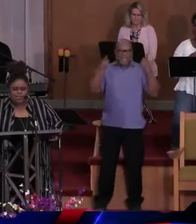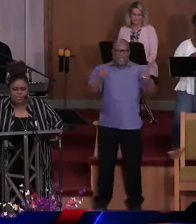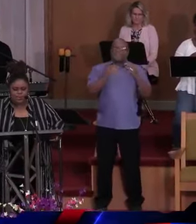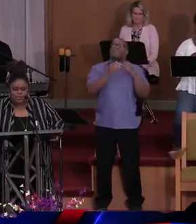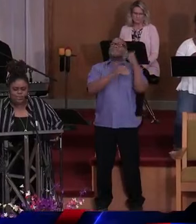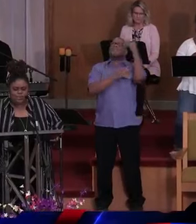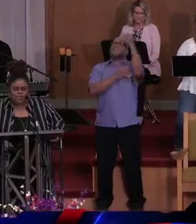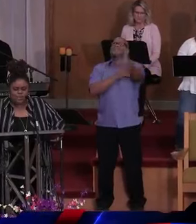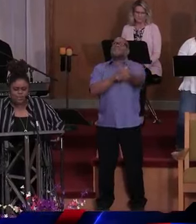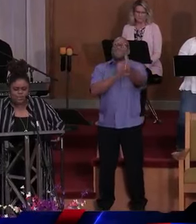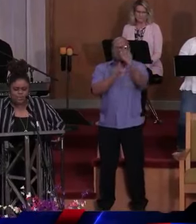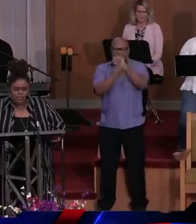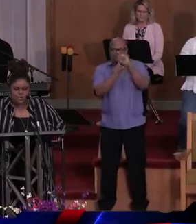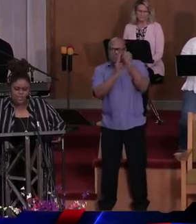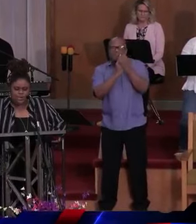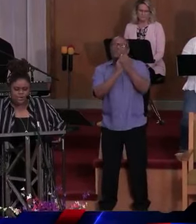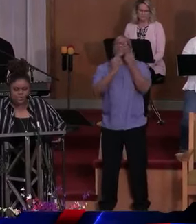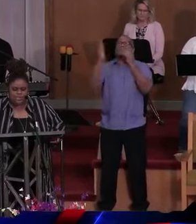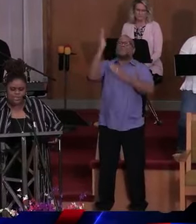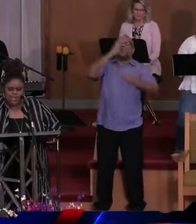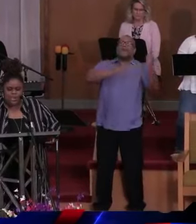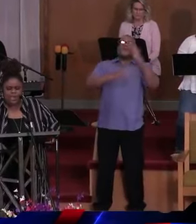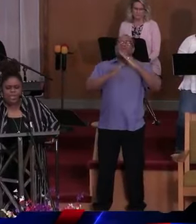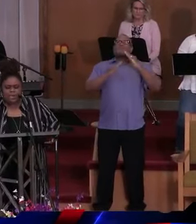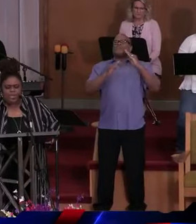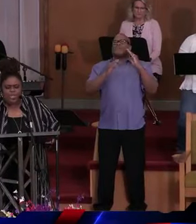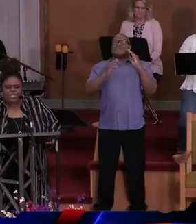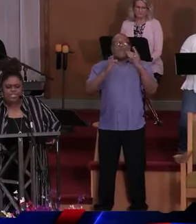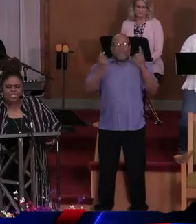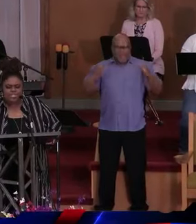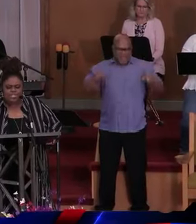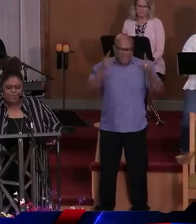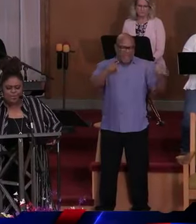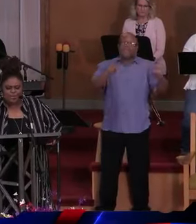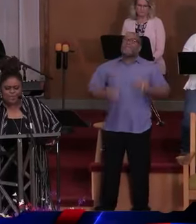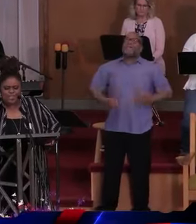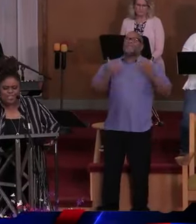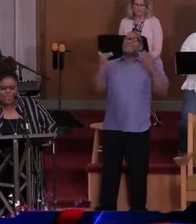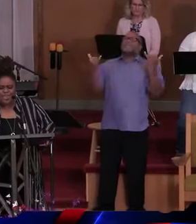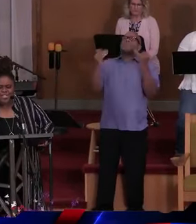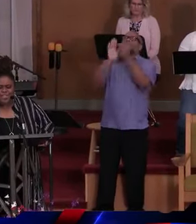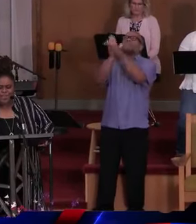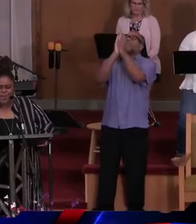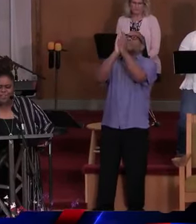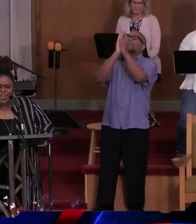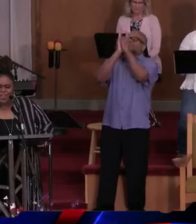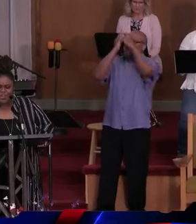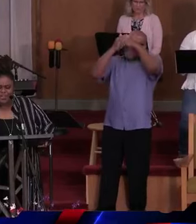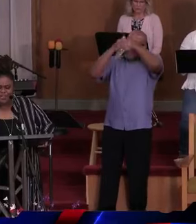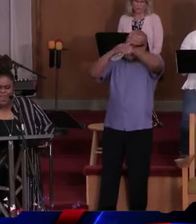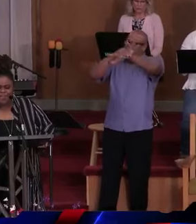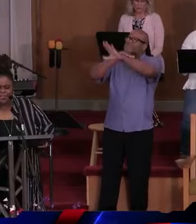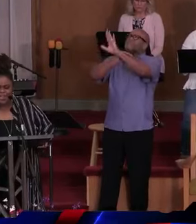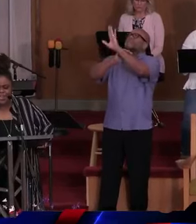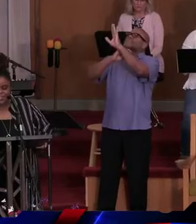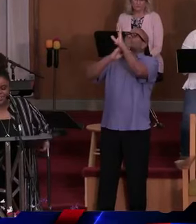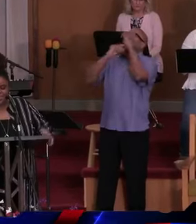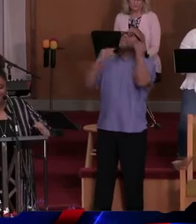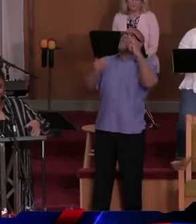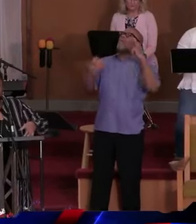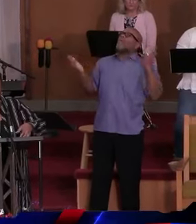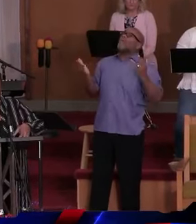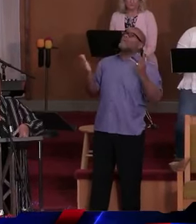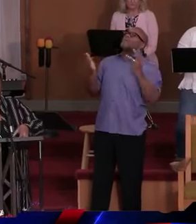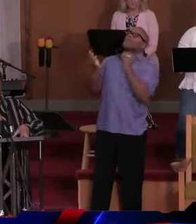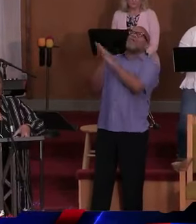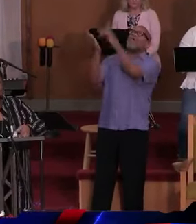beyond news reports, beyond our troubles in this current season, God. We enter into this moment of worship to glorify you and to magnify you. In